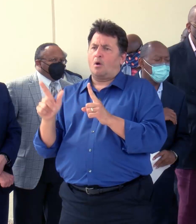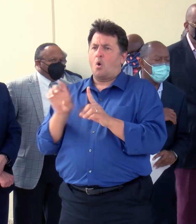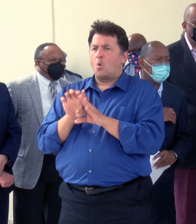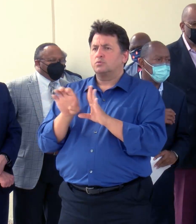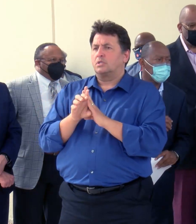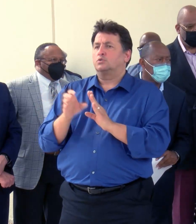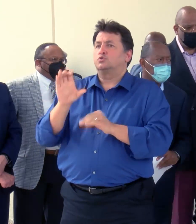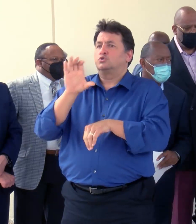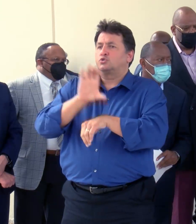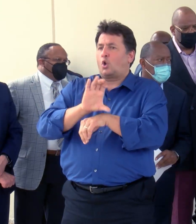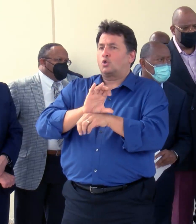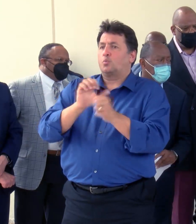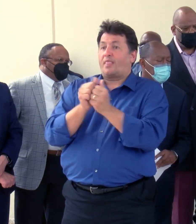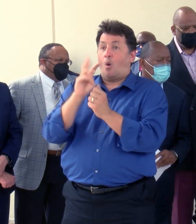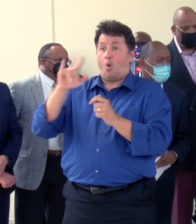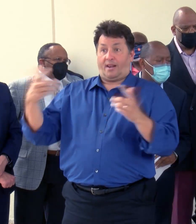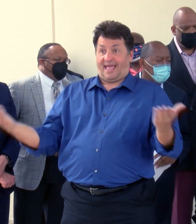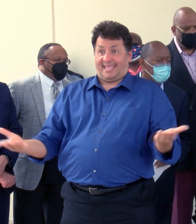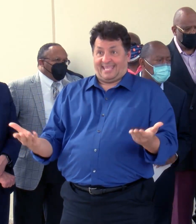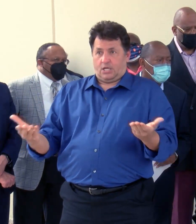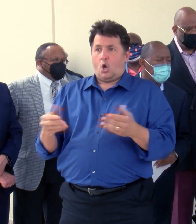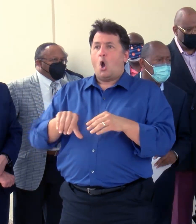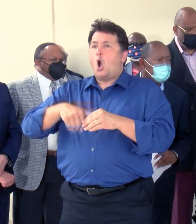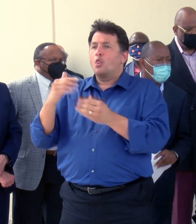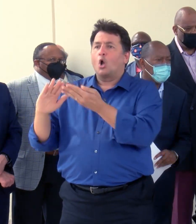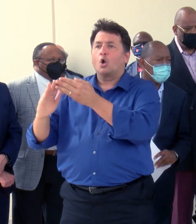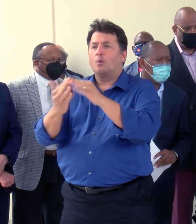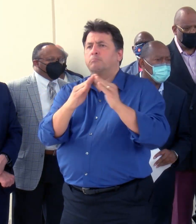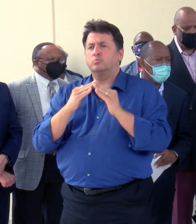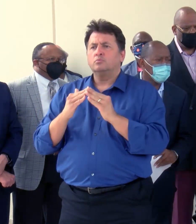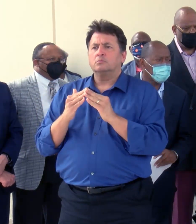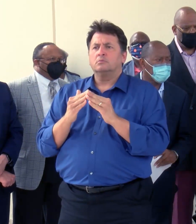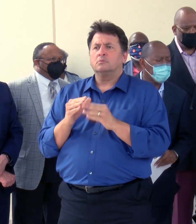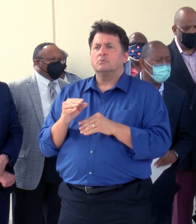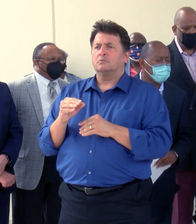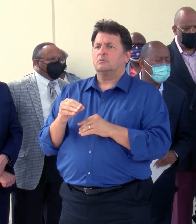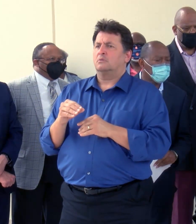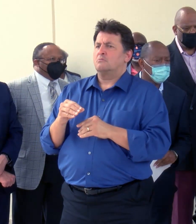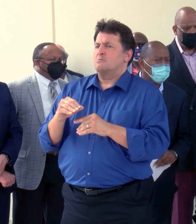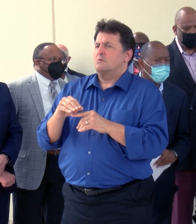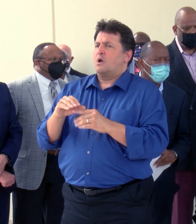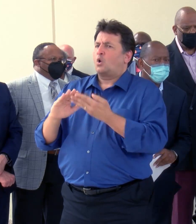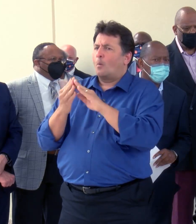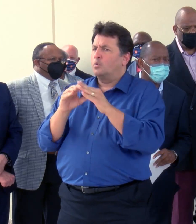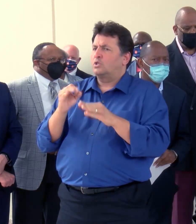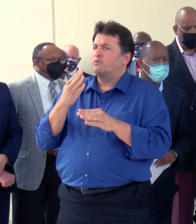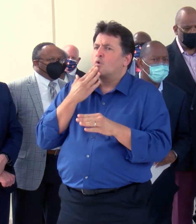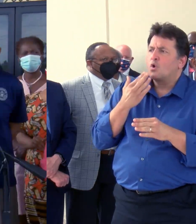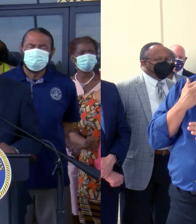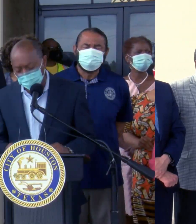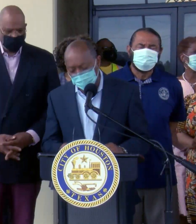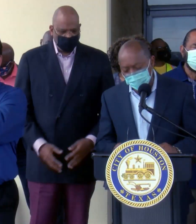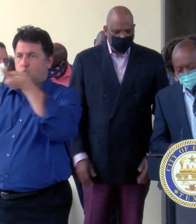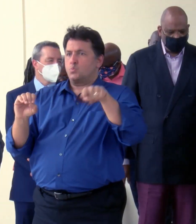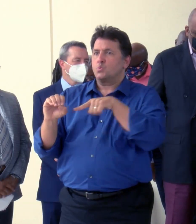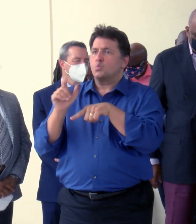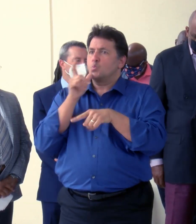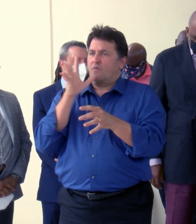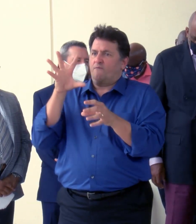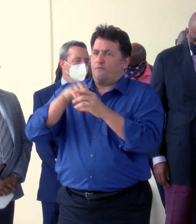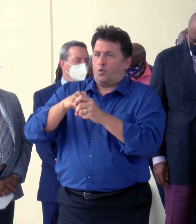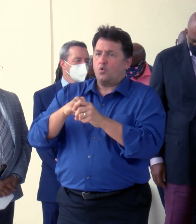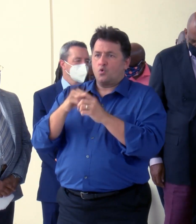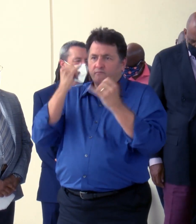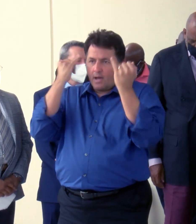other partners in the community to make sure that communities of color, underserved areas, and socially vulnerable communities will be protected. The